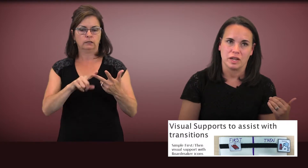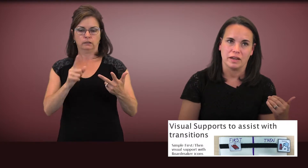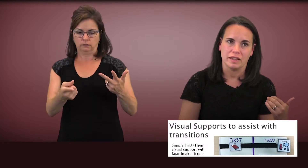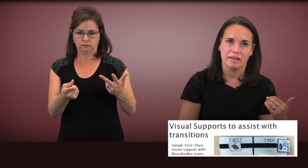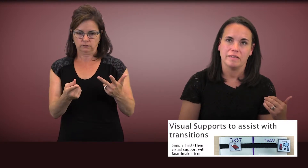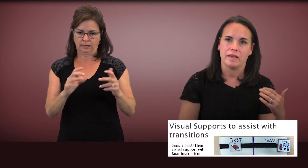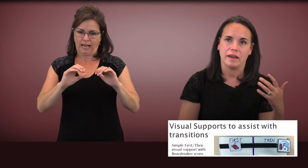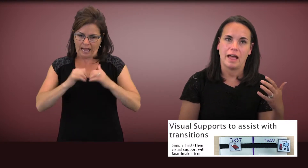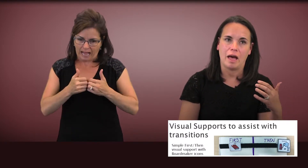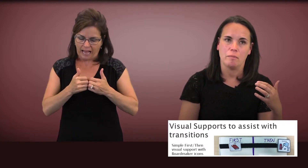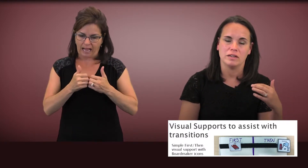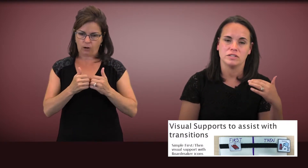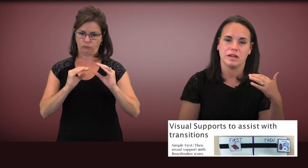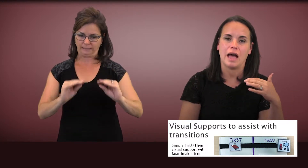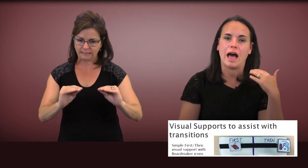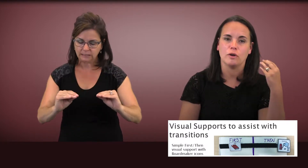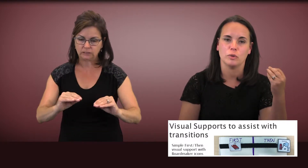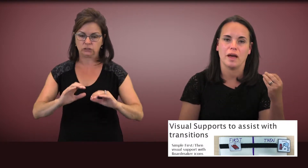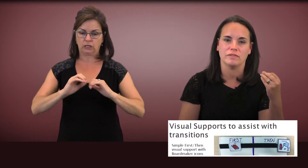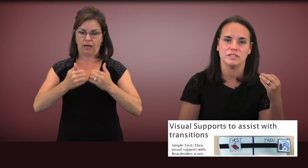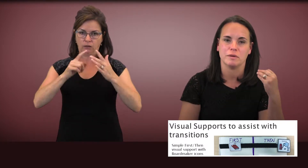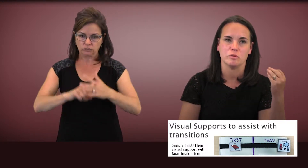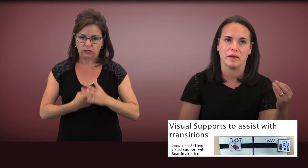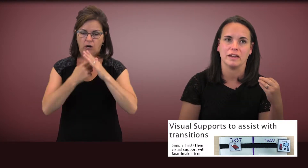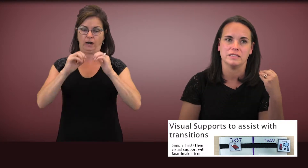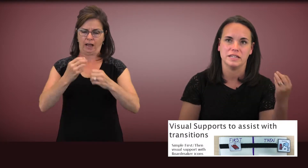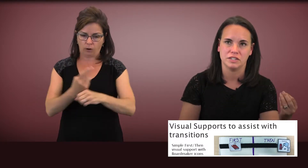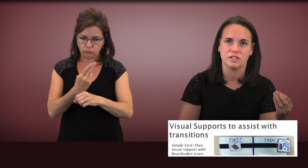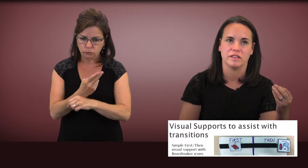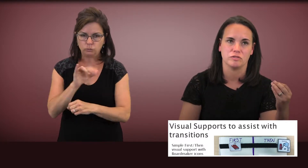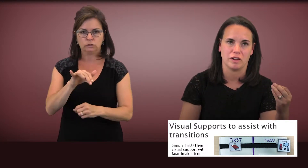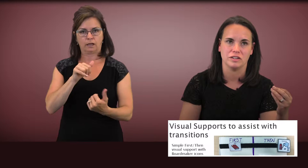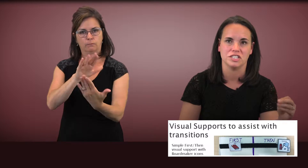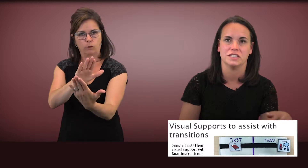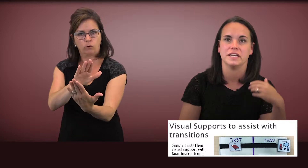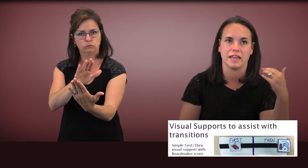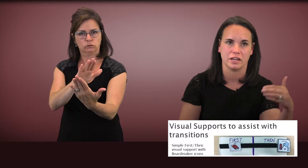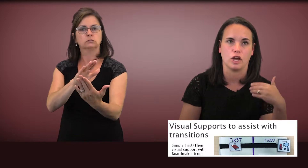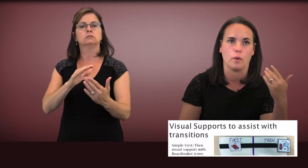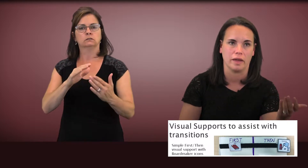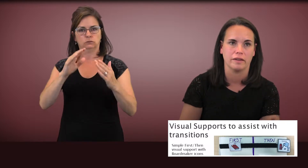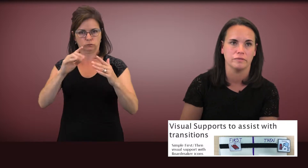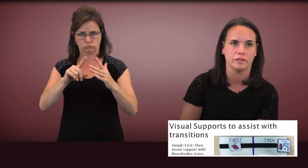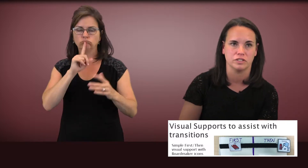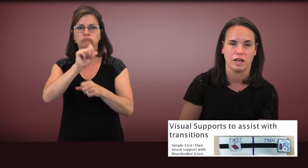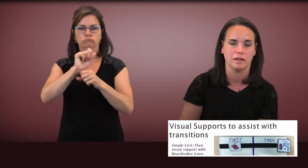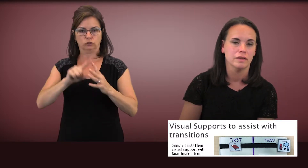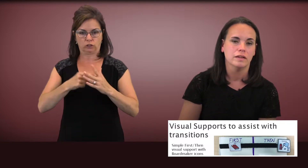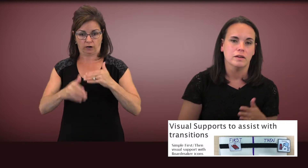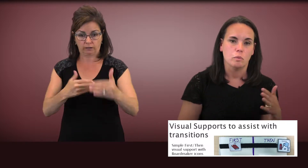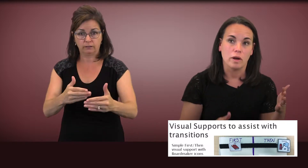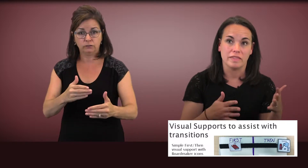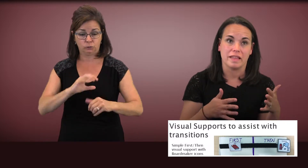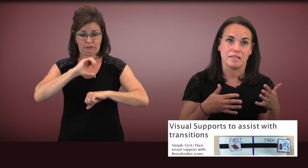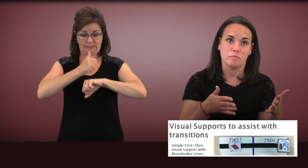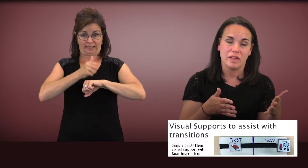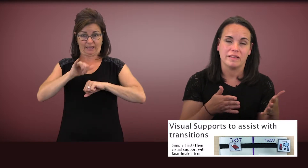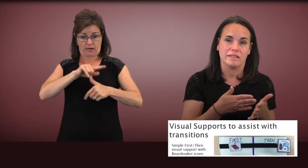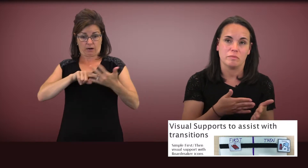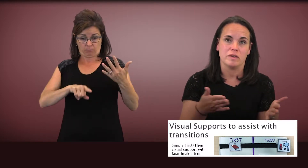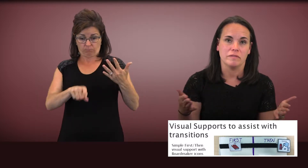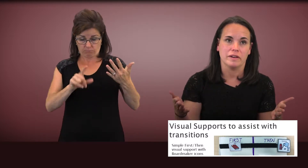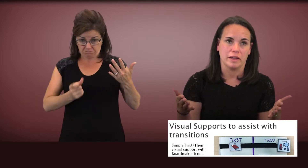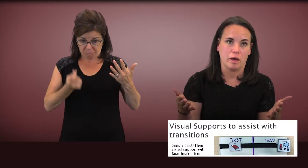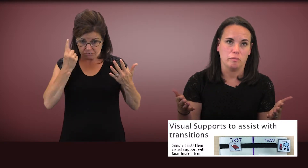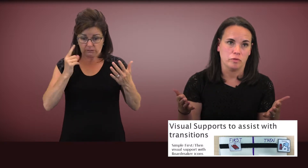their understanding is, and how you have to implement and teach this strategy to get it going for the child. Once that's in